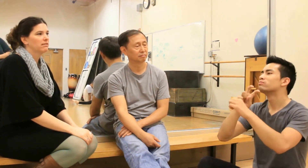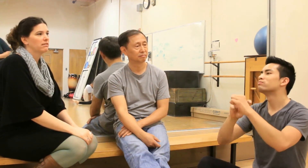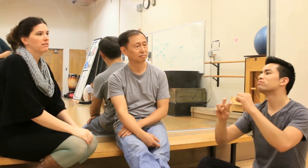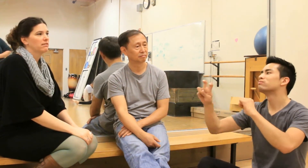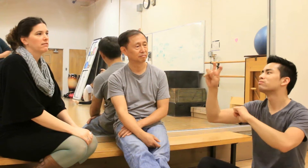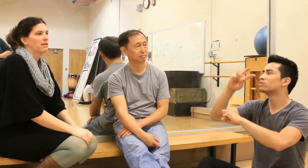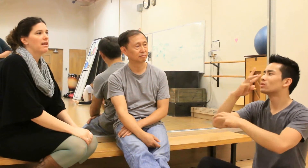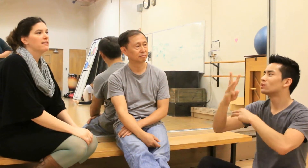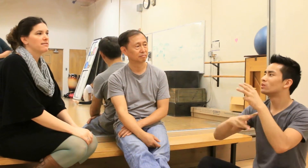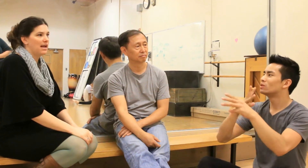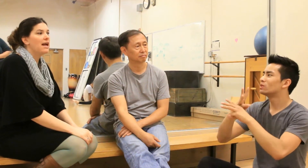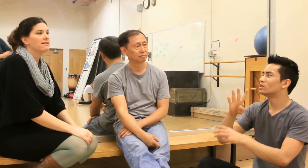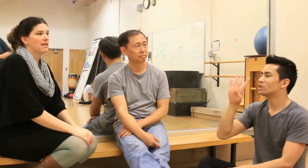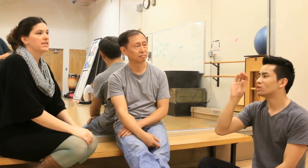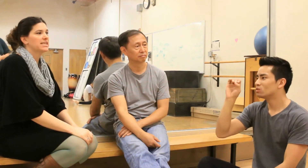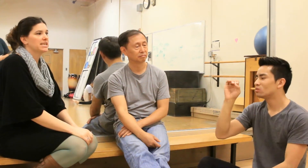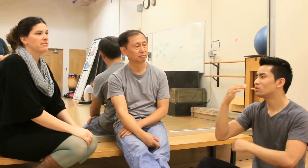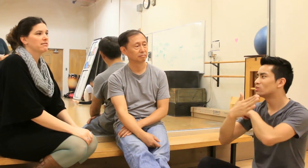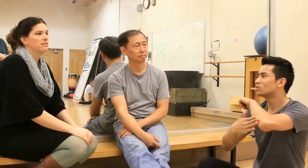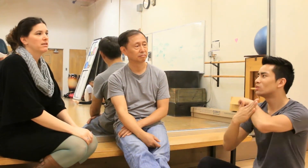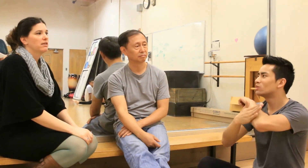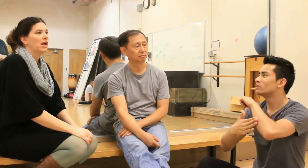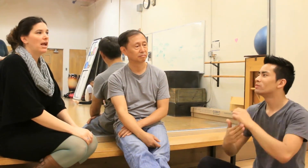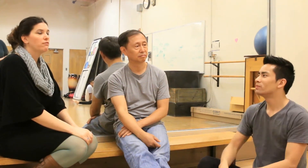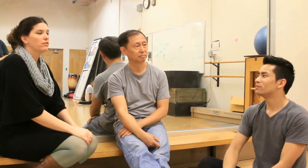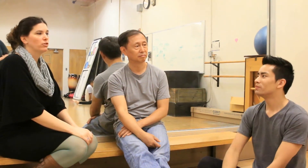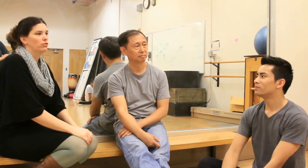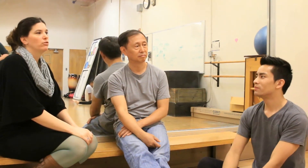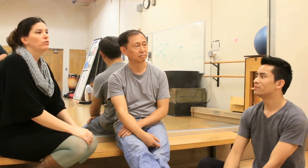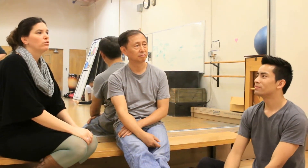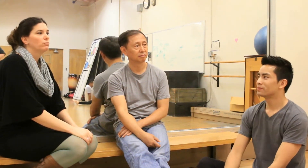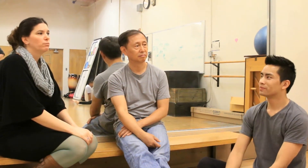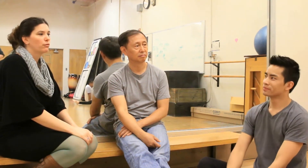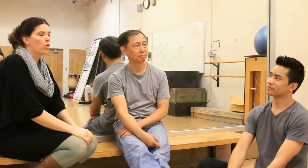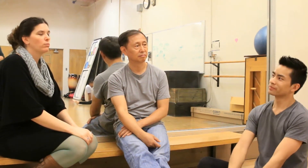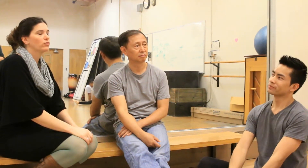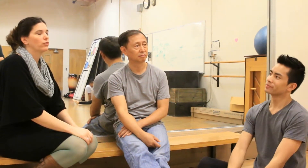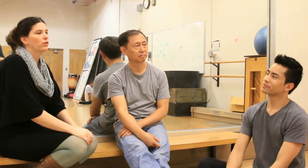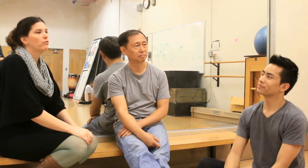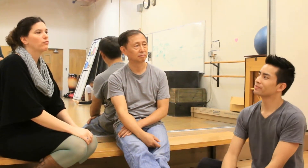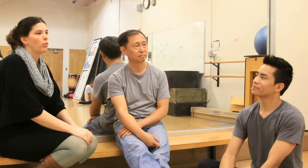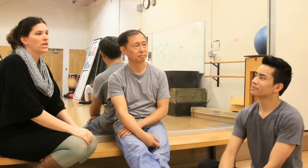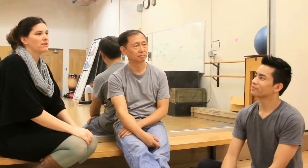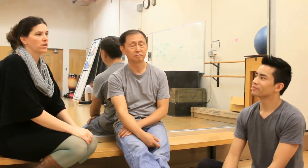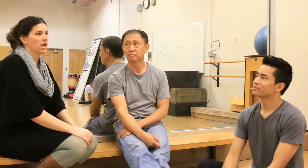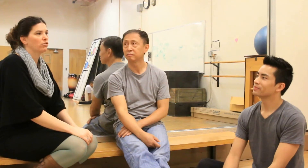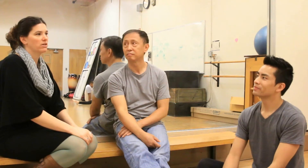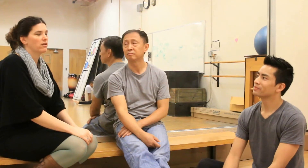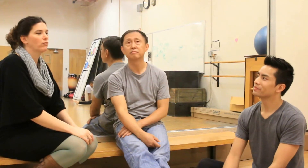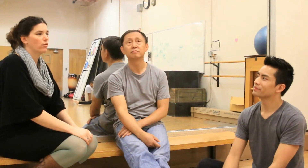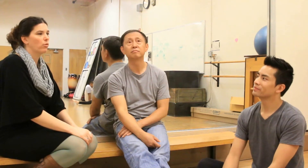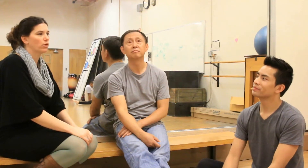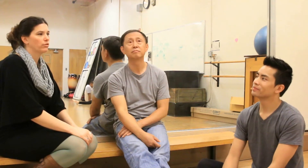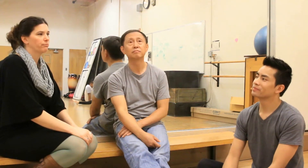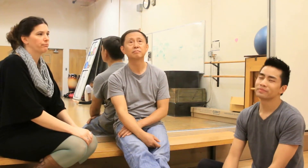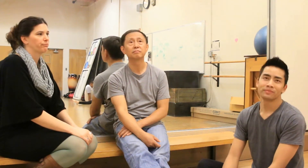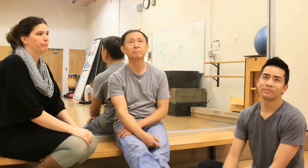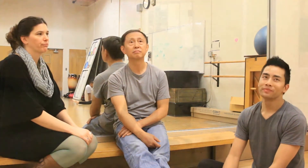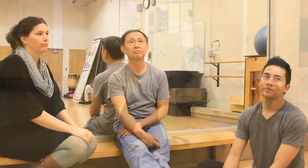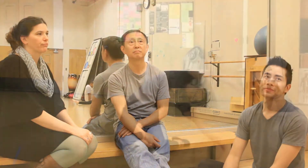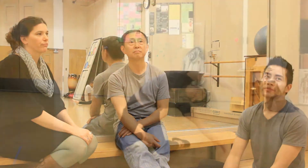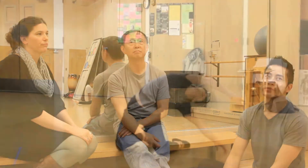internationally at 17. I've performed for 40 different countries all over the world.